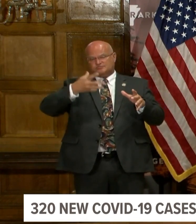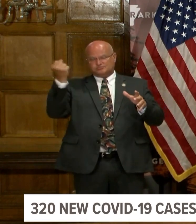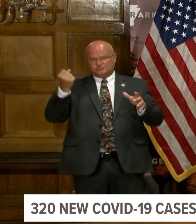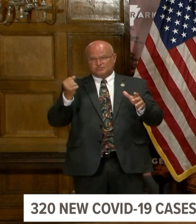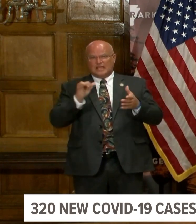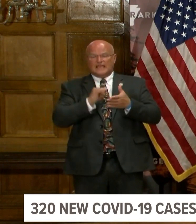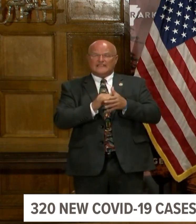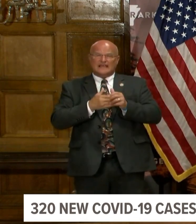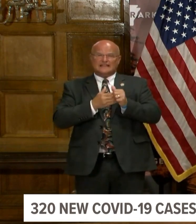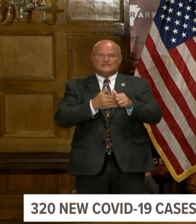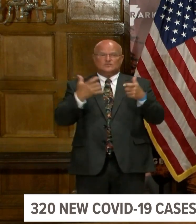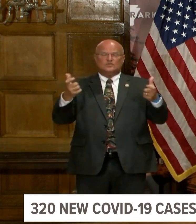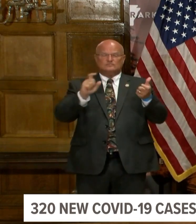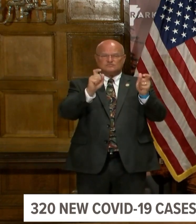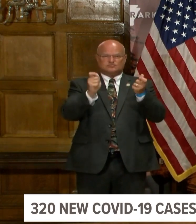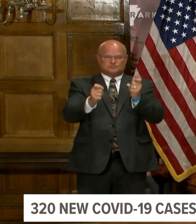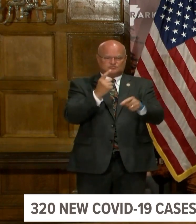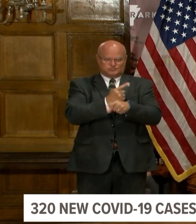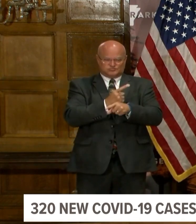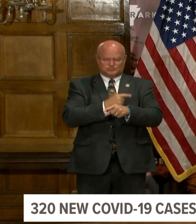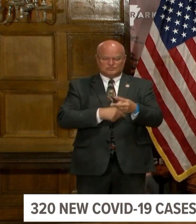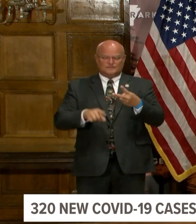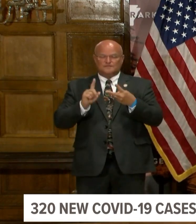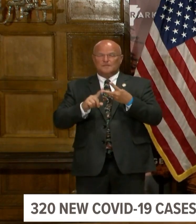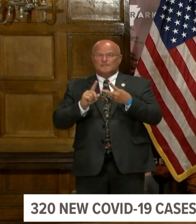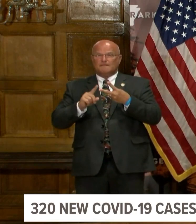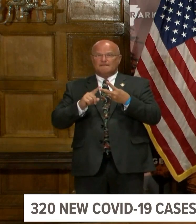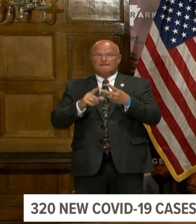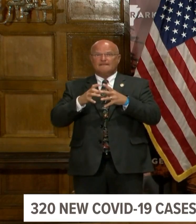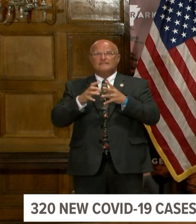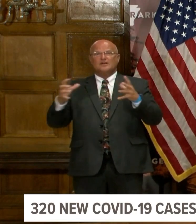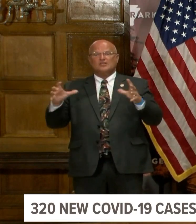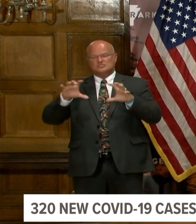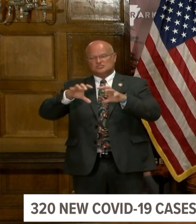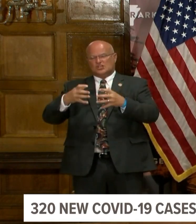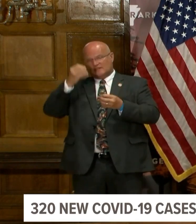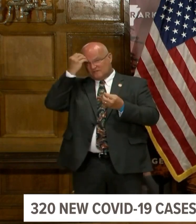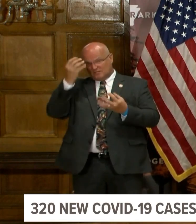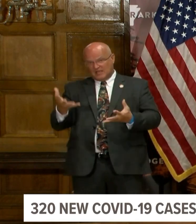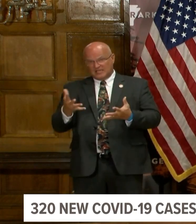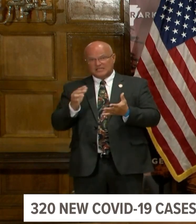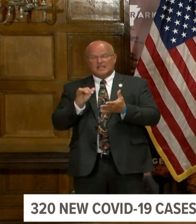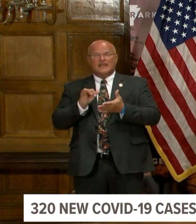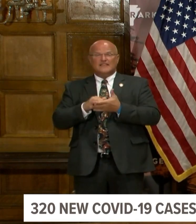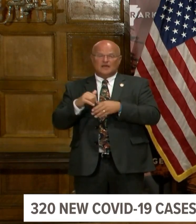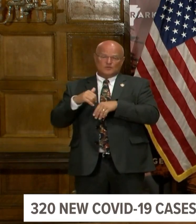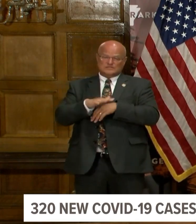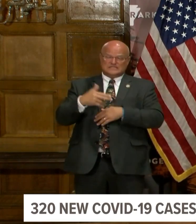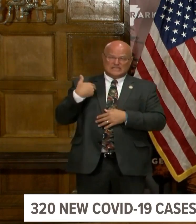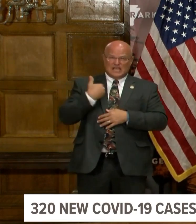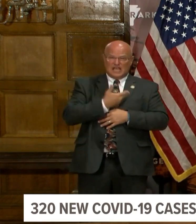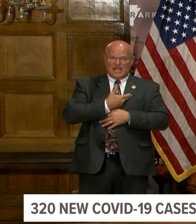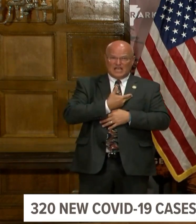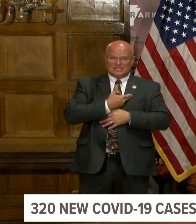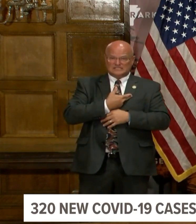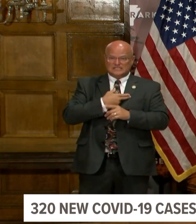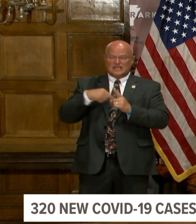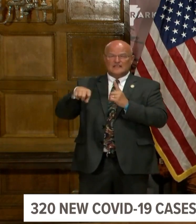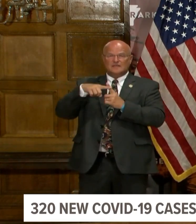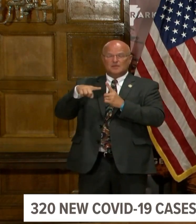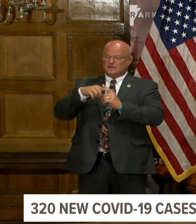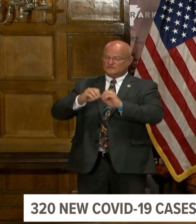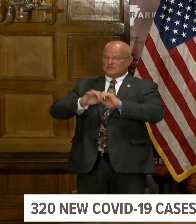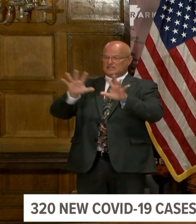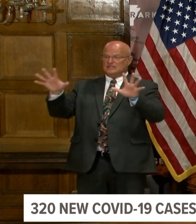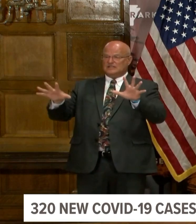that led to a large correction. There's a second large tranche of information that was sent to us. While the positives were